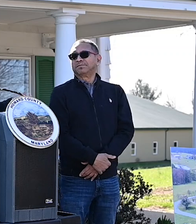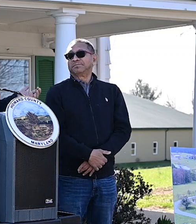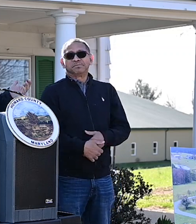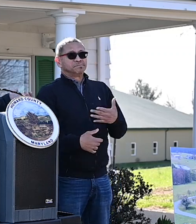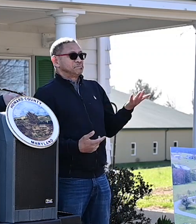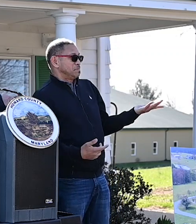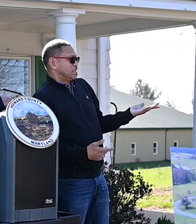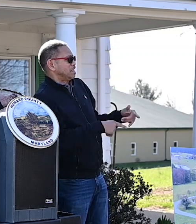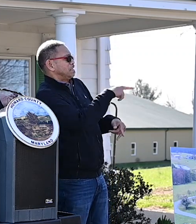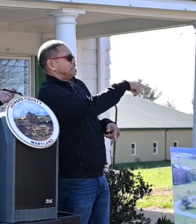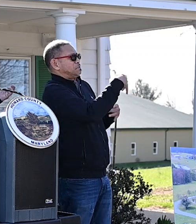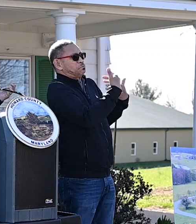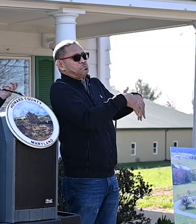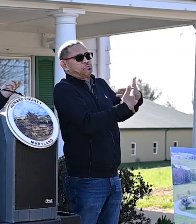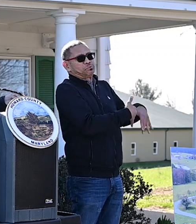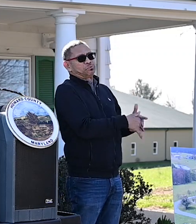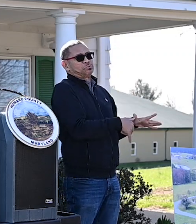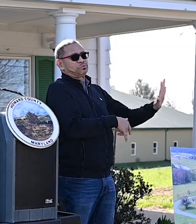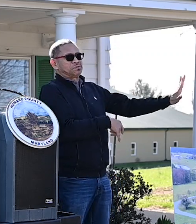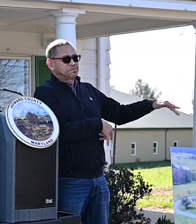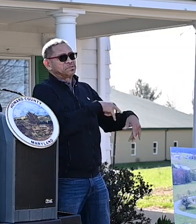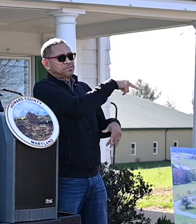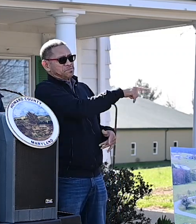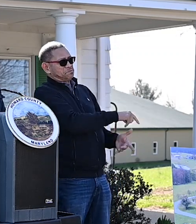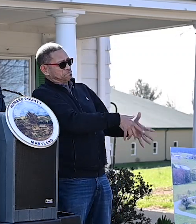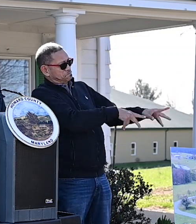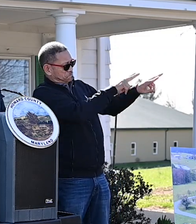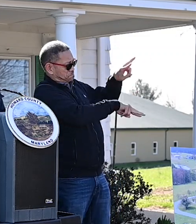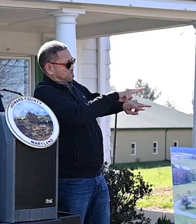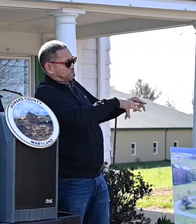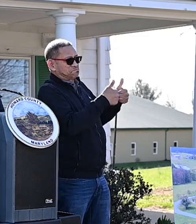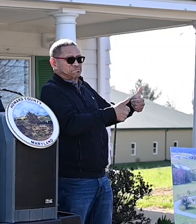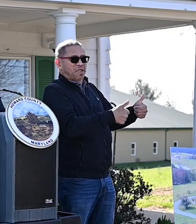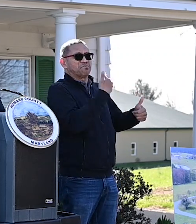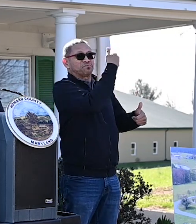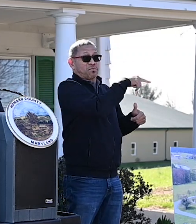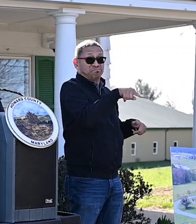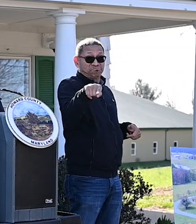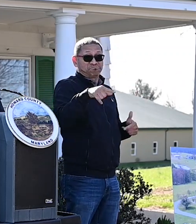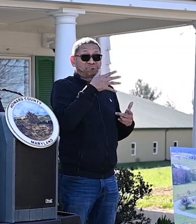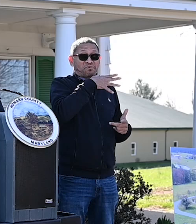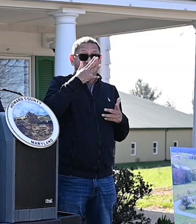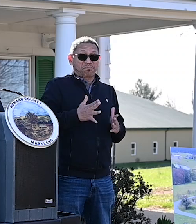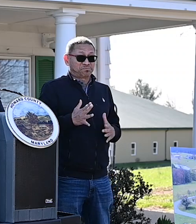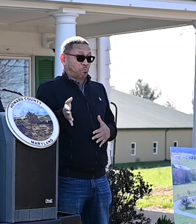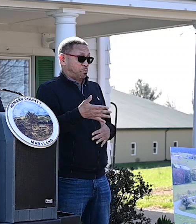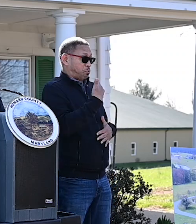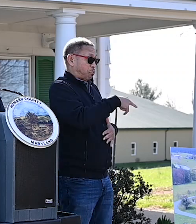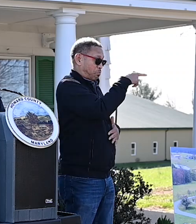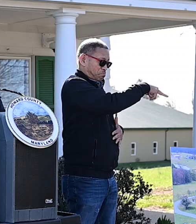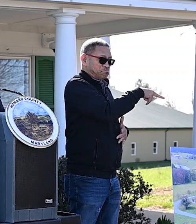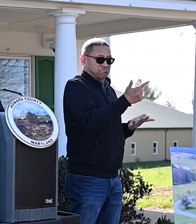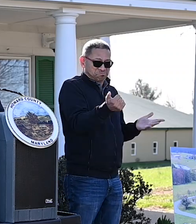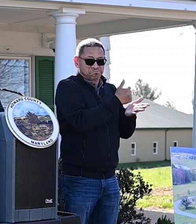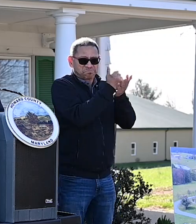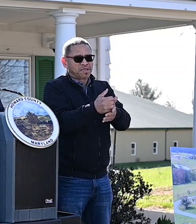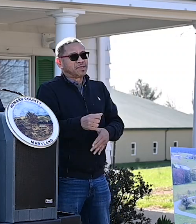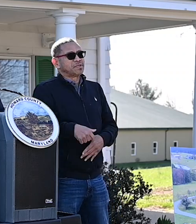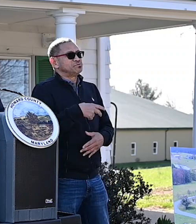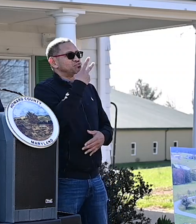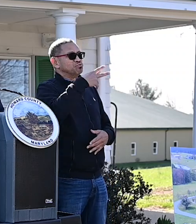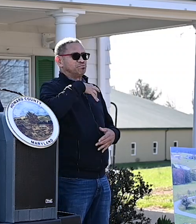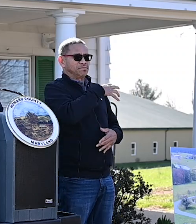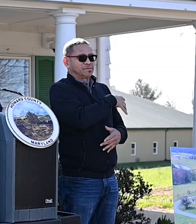A Woodlawn guy created this. Look at this, you know, for the farmers. I really appreciate that. I have two council colleagues